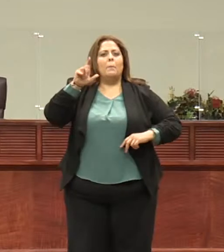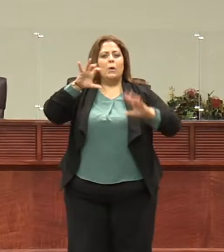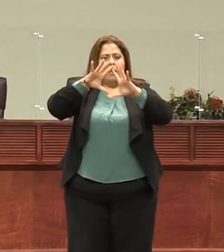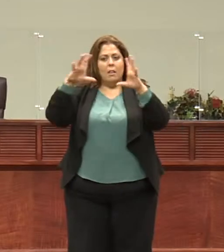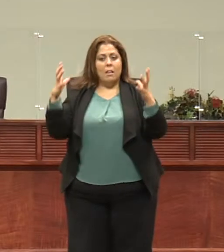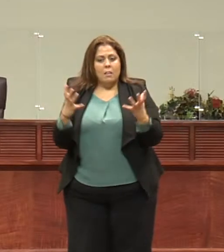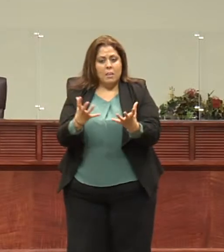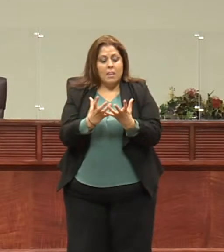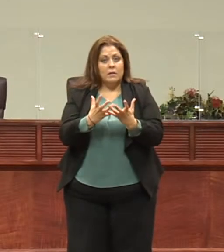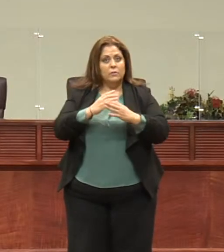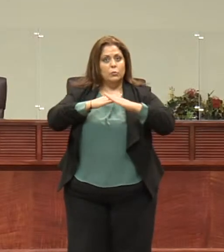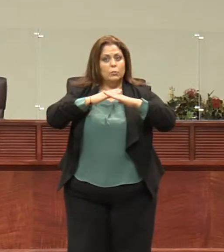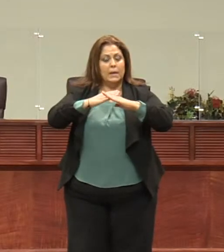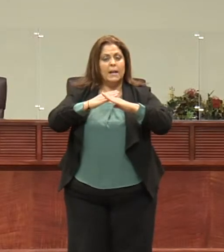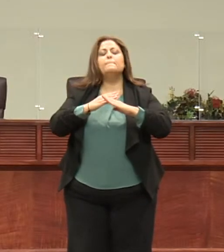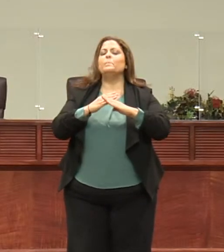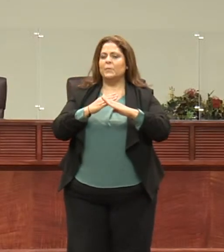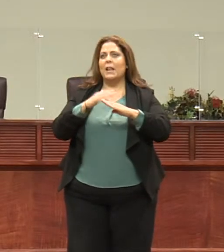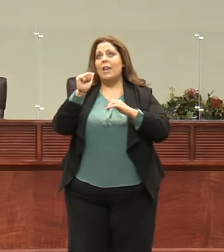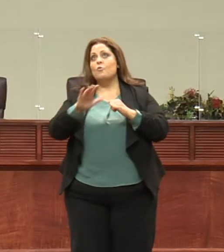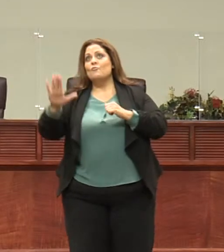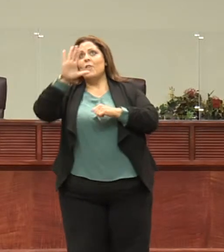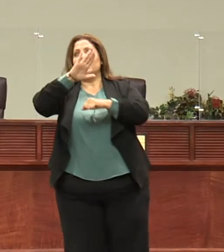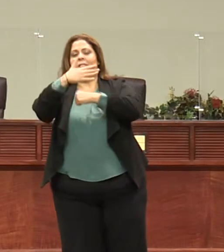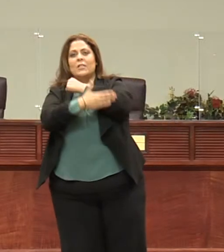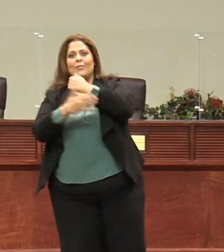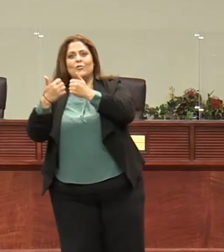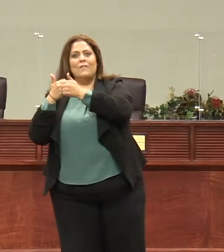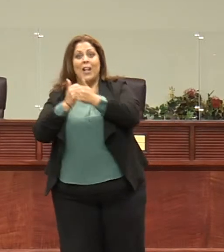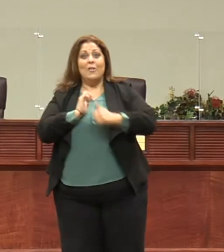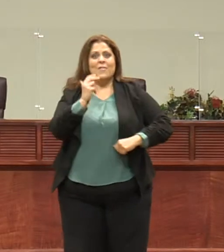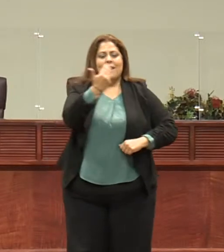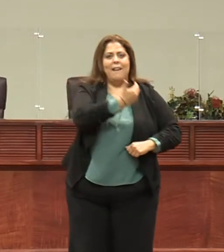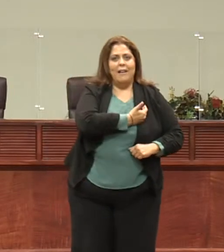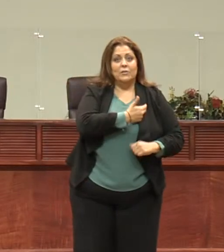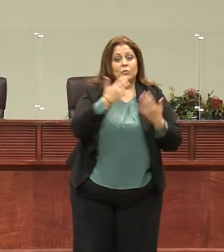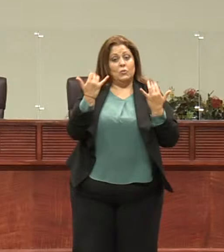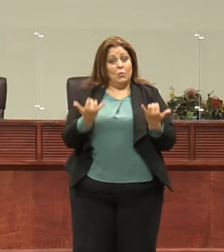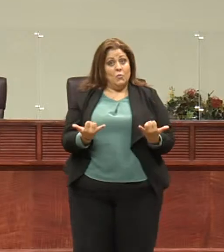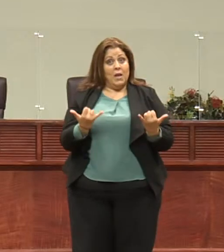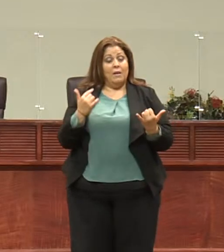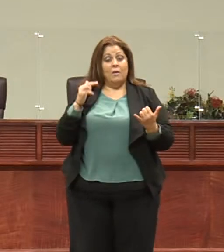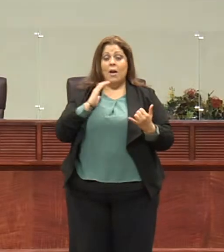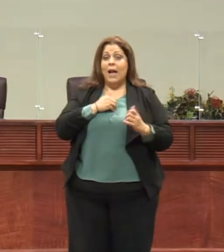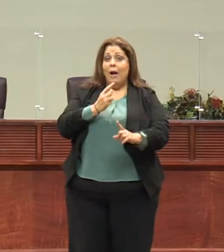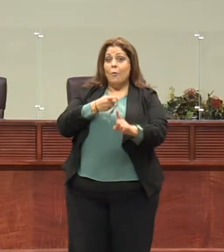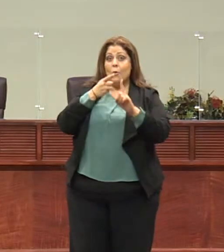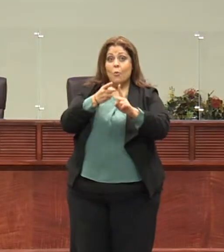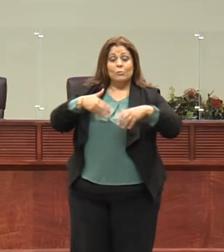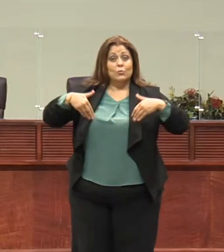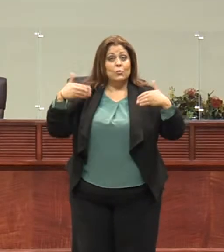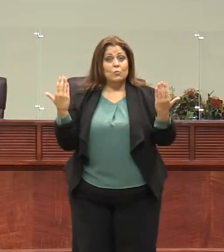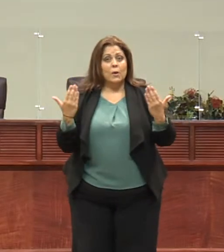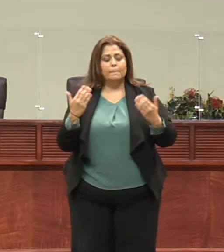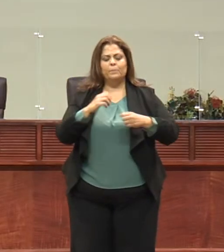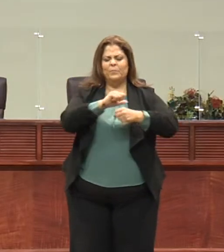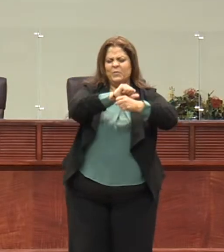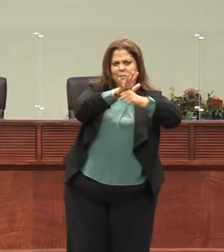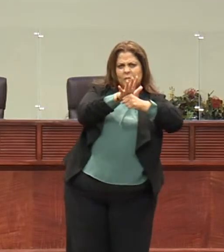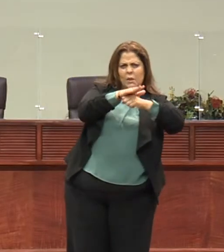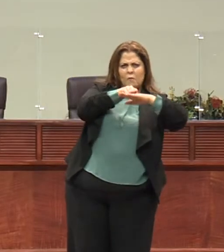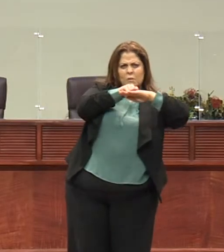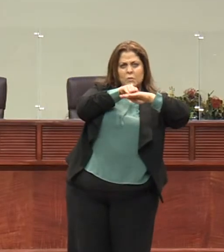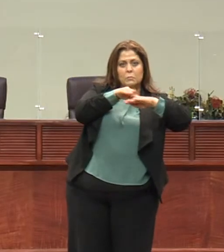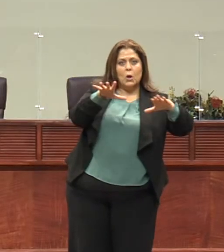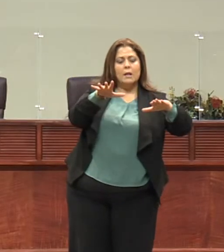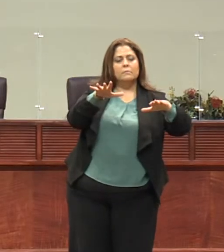Here are our goals. This is what we are trying to accomplish here in Orange County. Number one, to slow the spread of the dangerous COVID